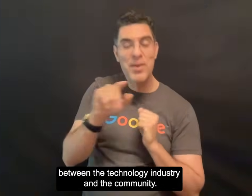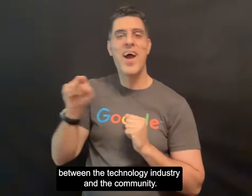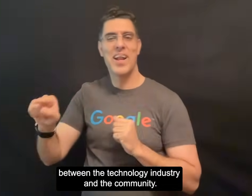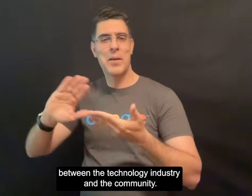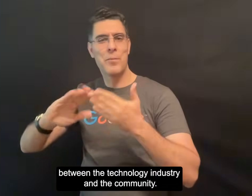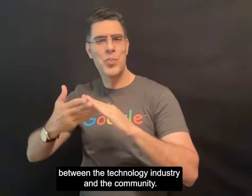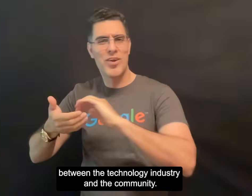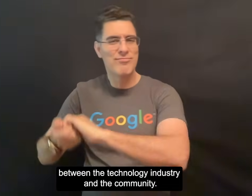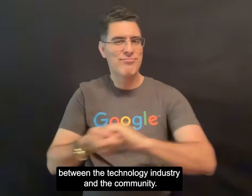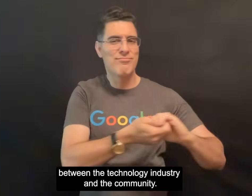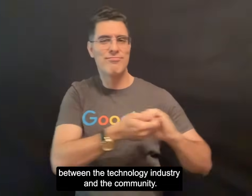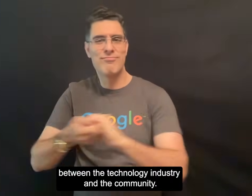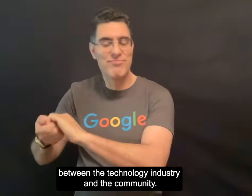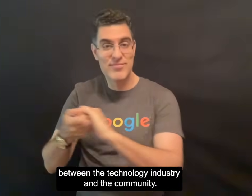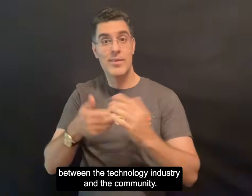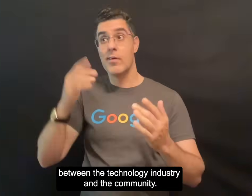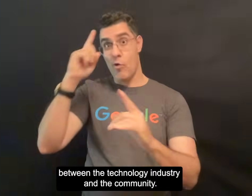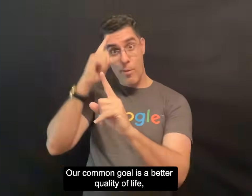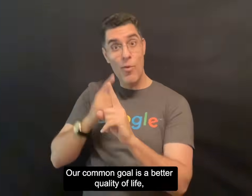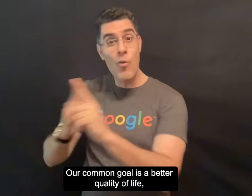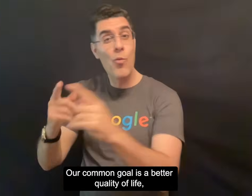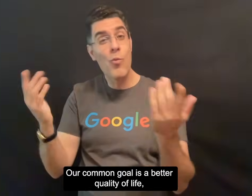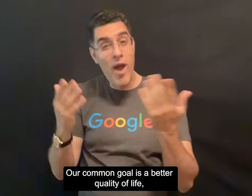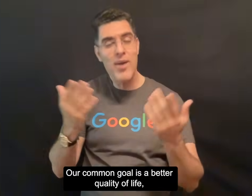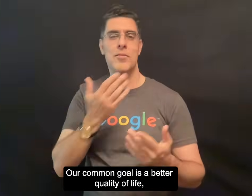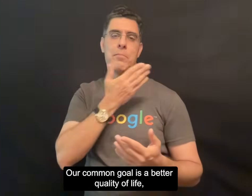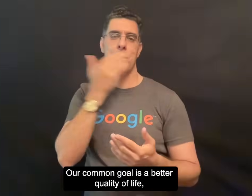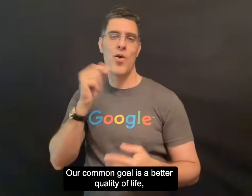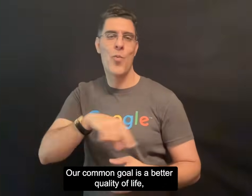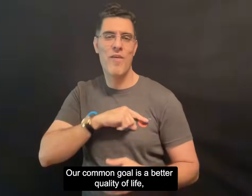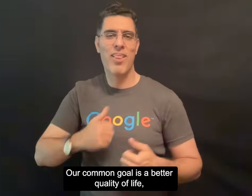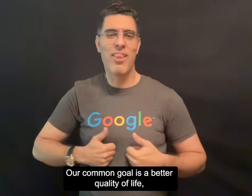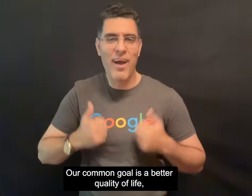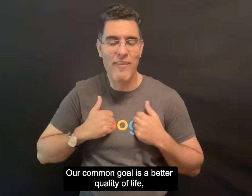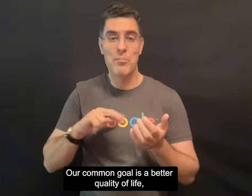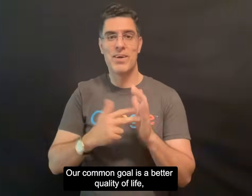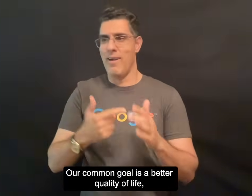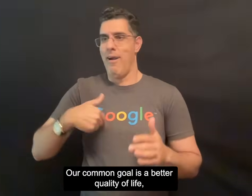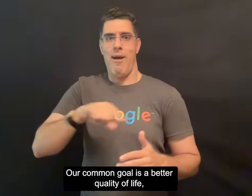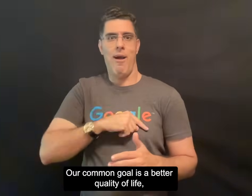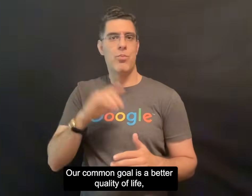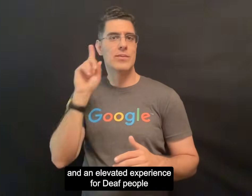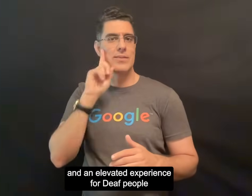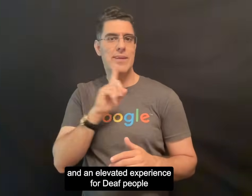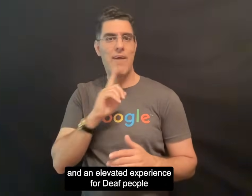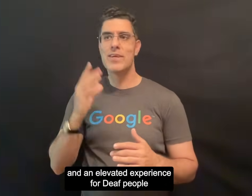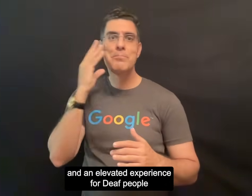between the technology industry and the community. Our common goal is a better quality of life and